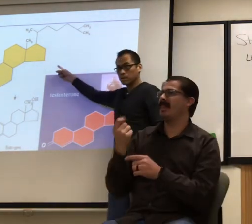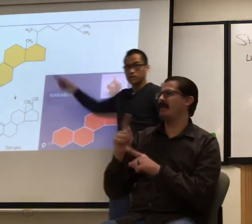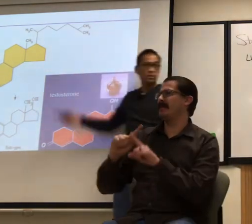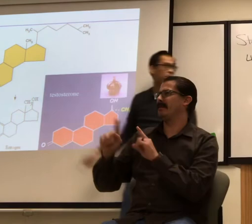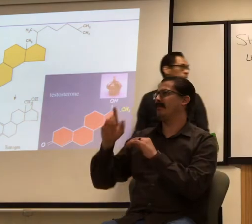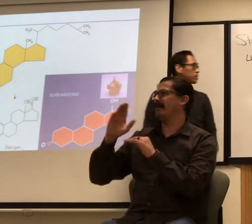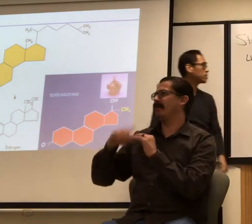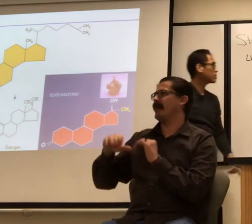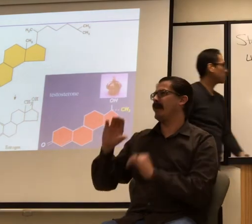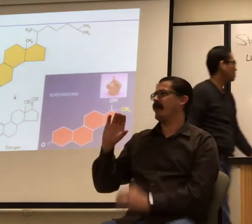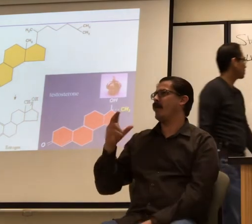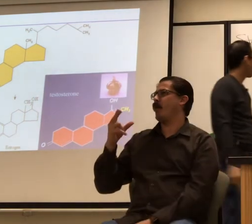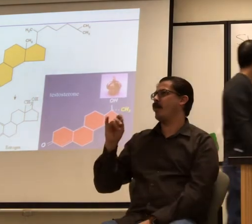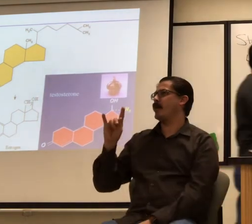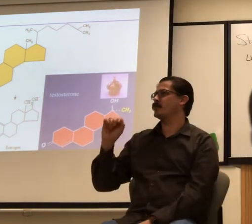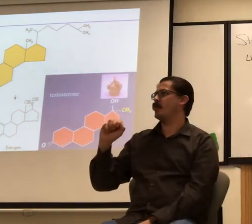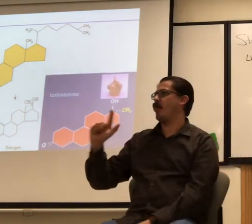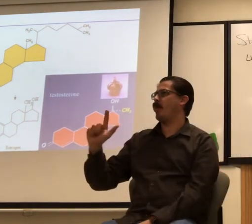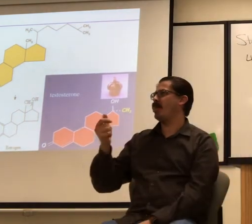So